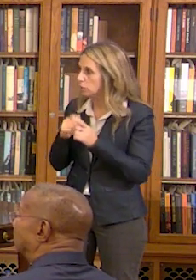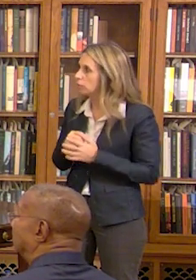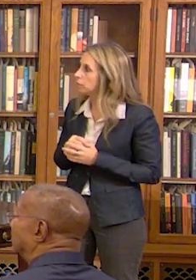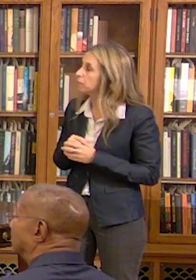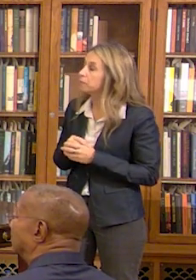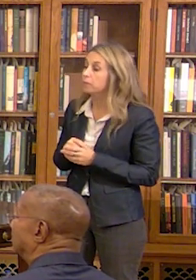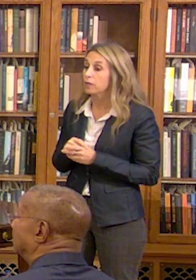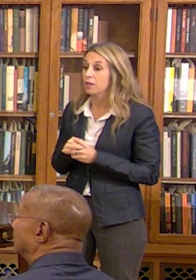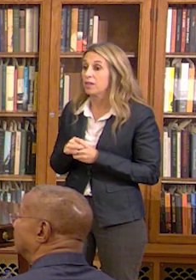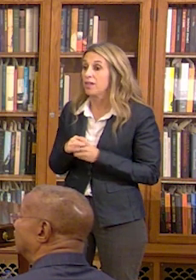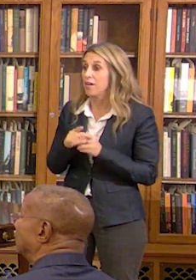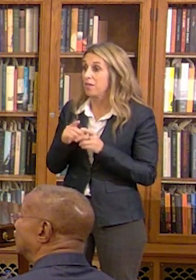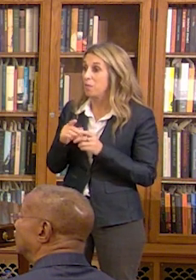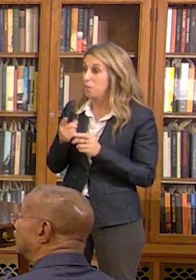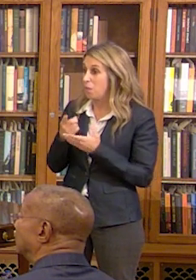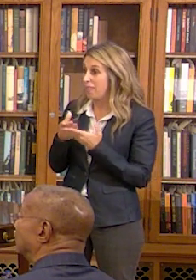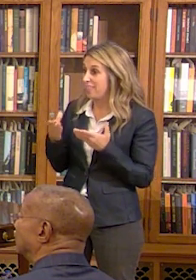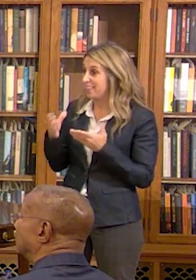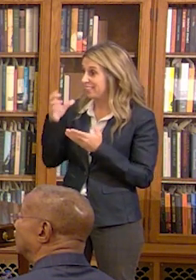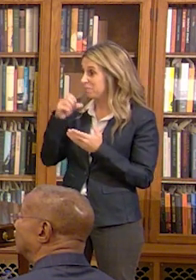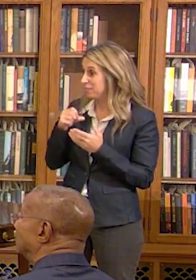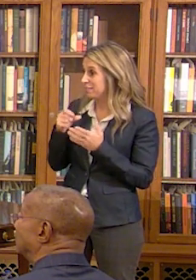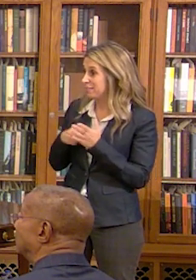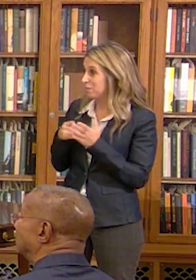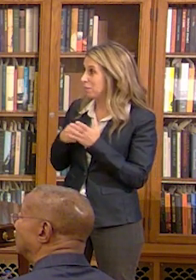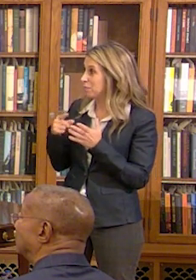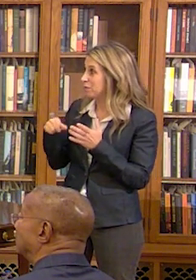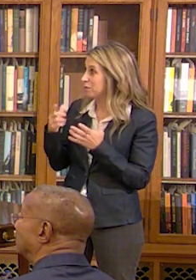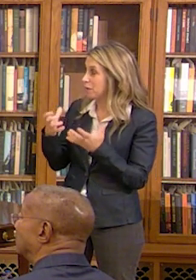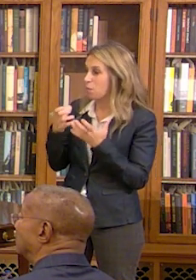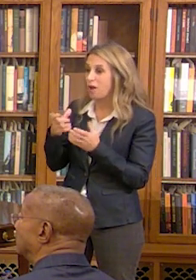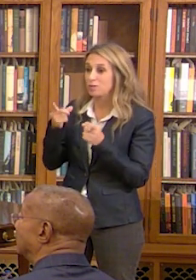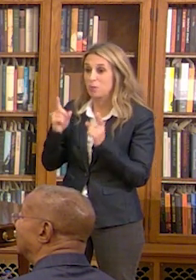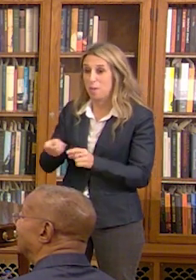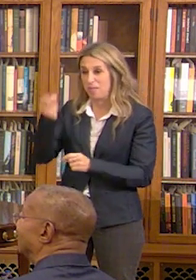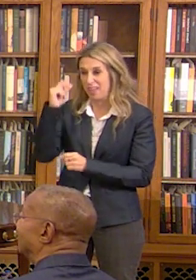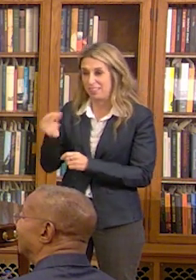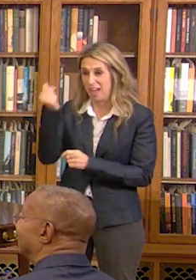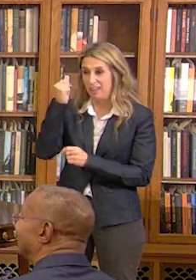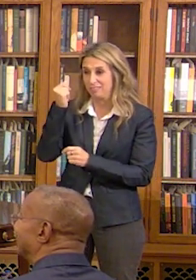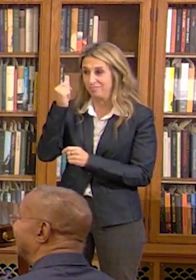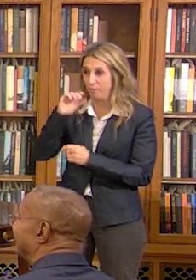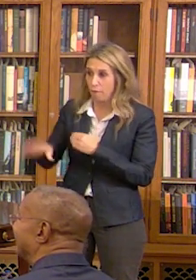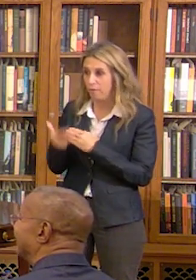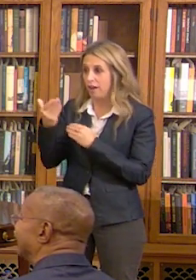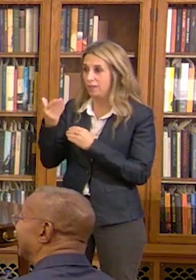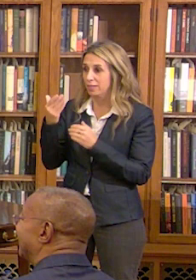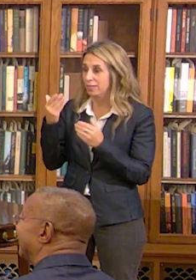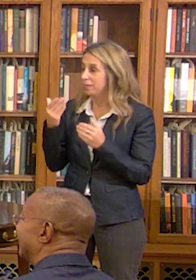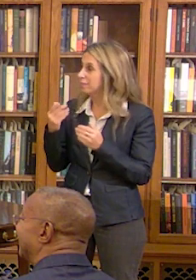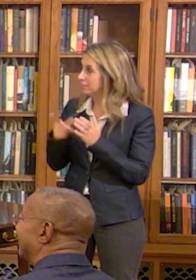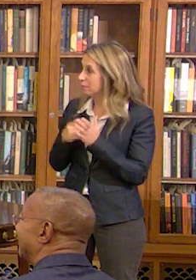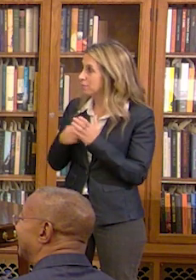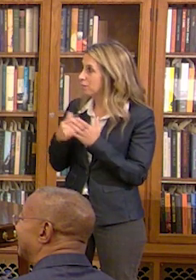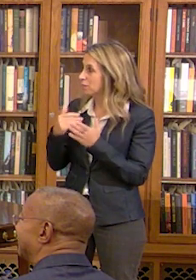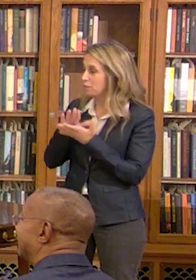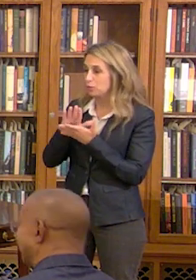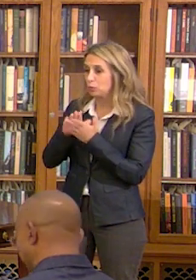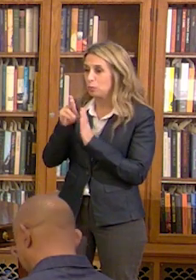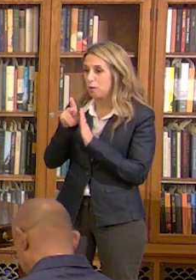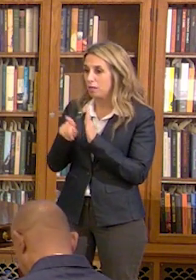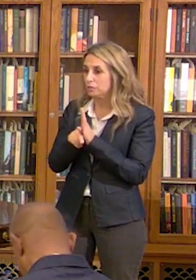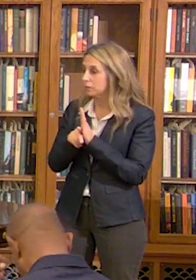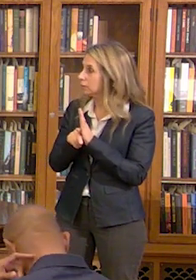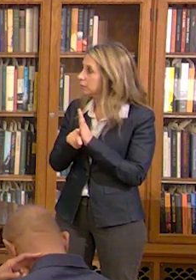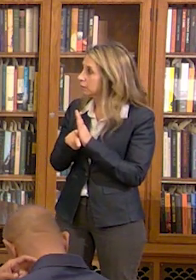one of the things that they miss is that sometimes they want it to happen like that sometimes we have a school policy